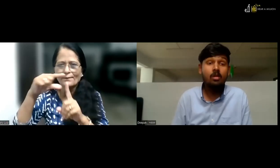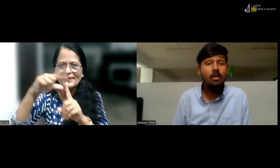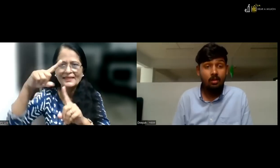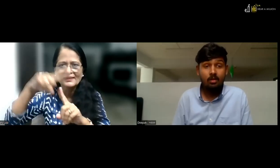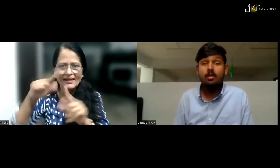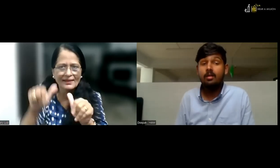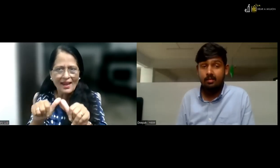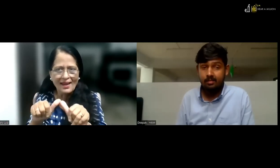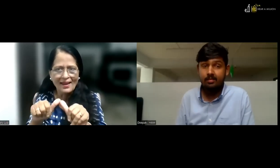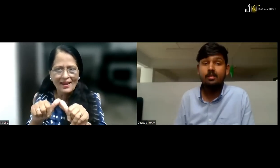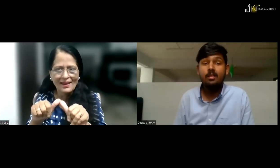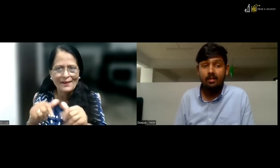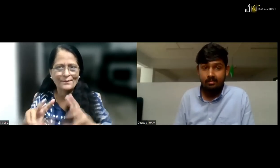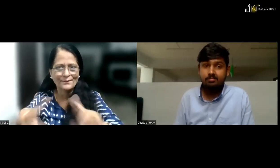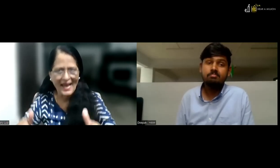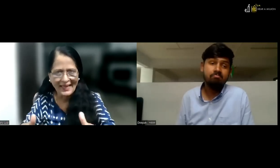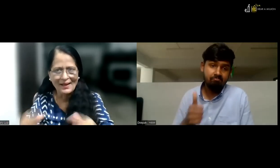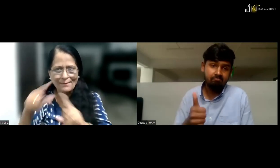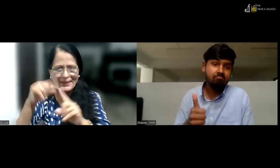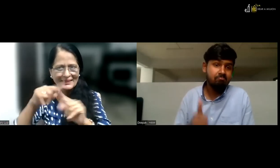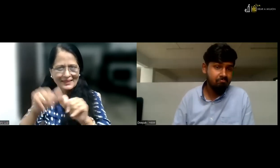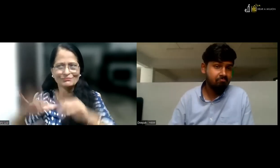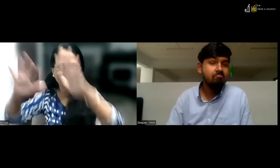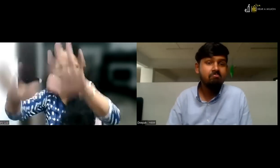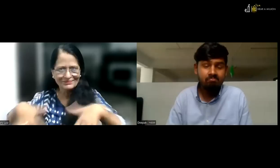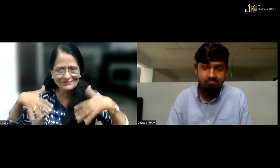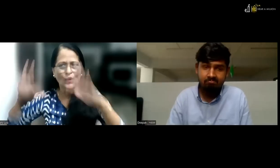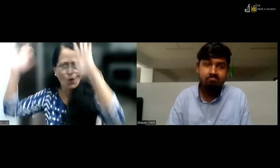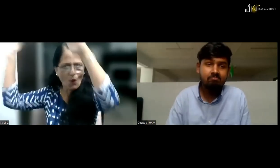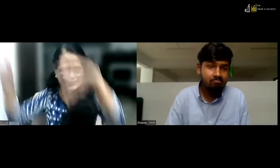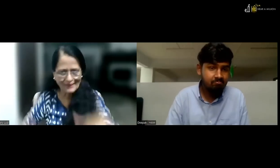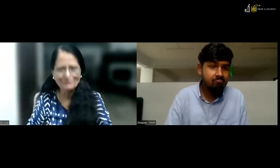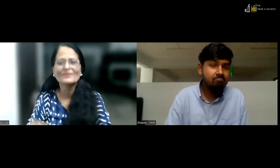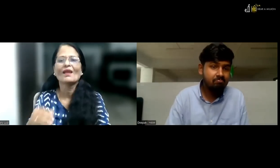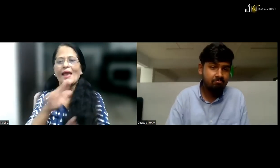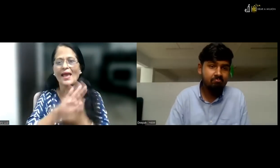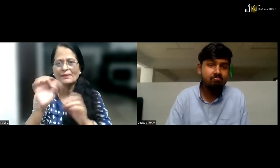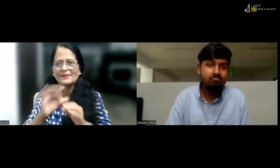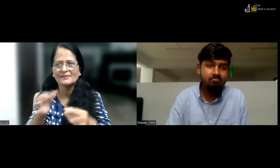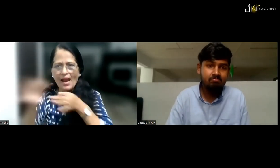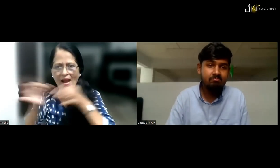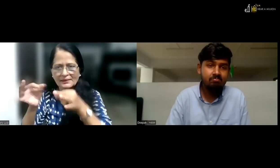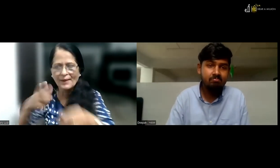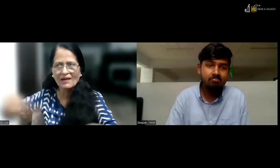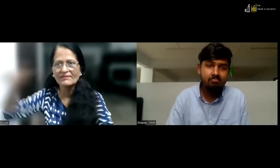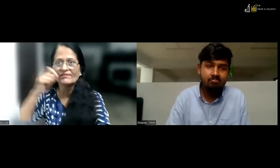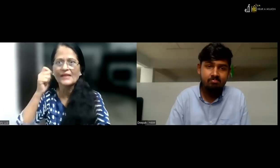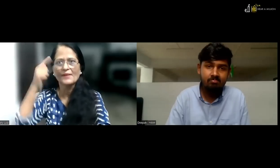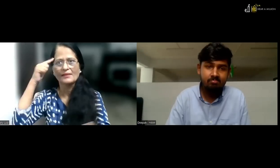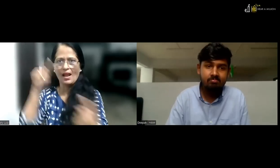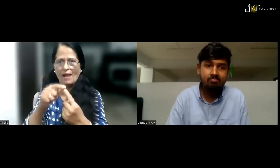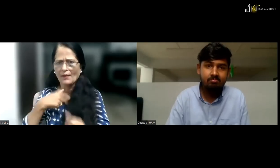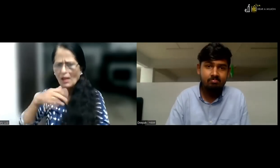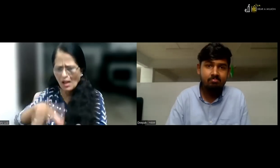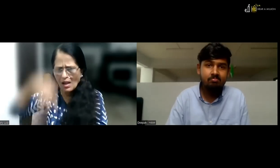and they also ask their parents in the parents teacher meeting to gather them, and then